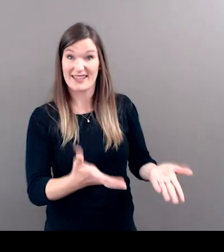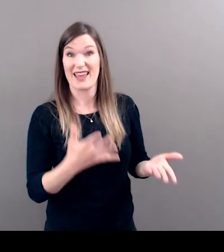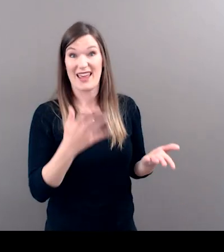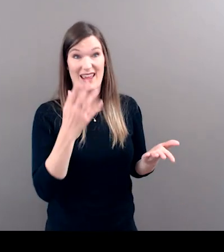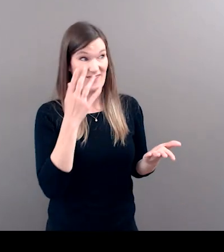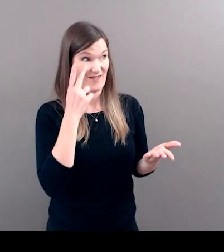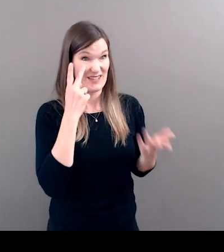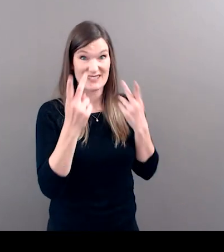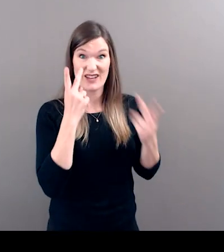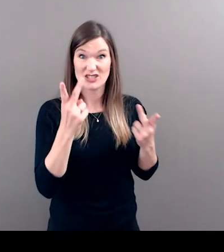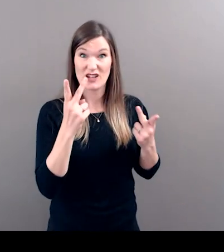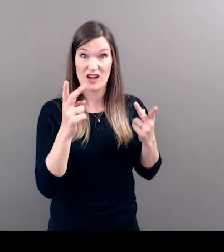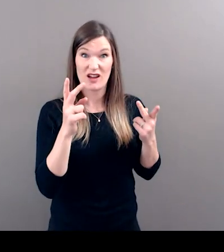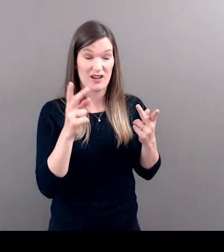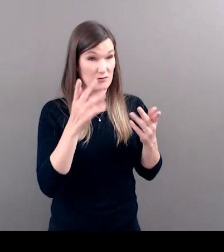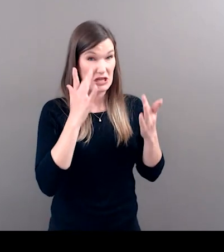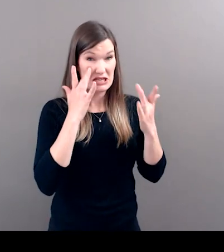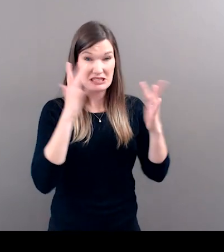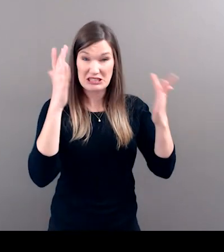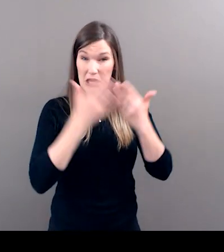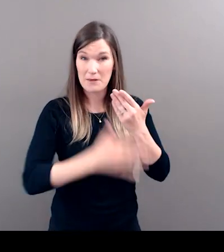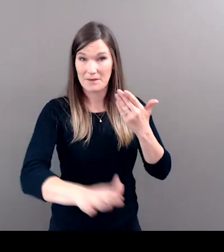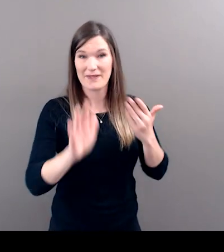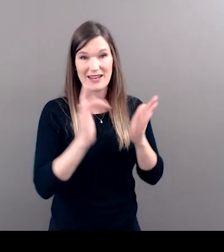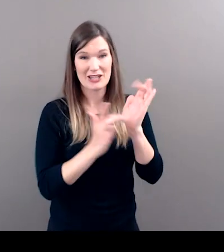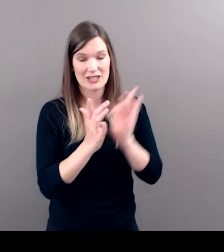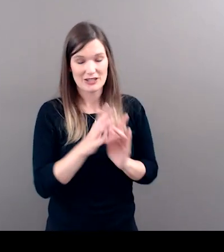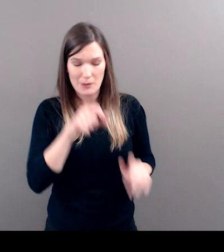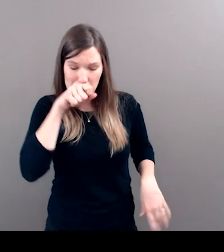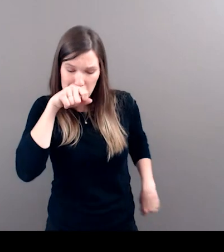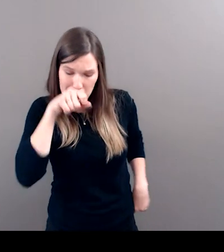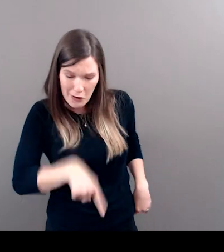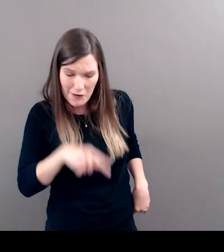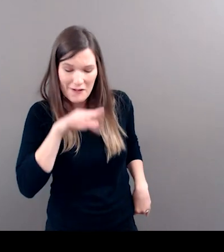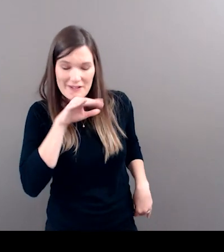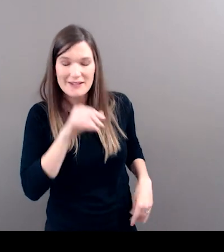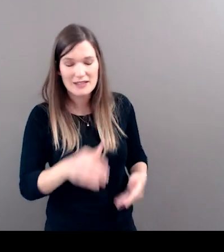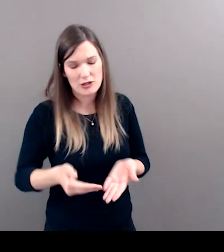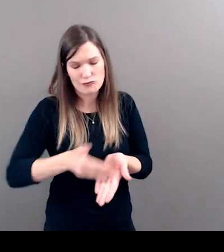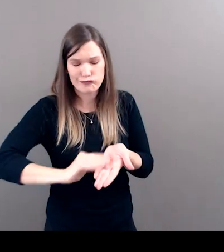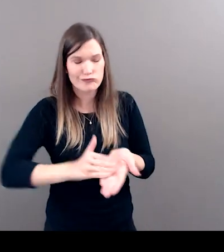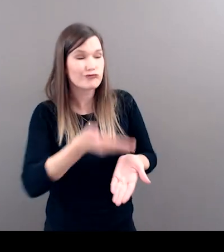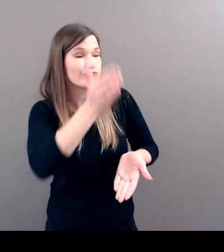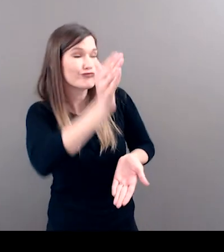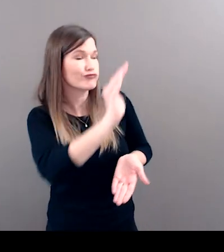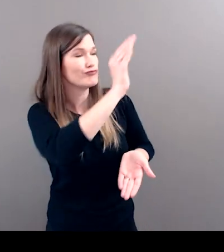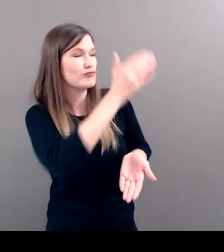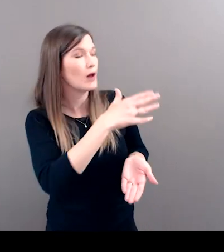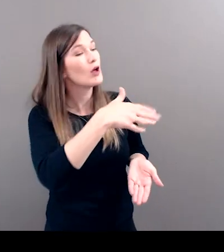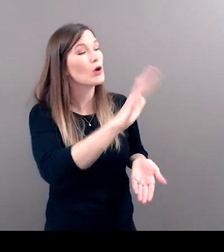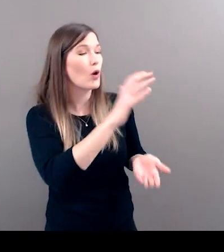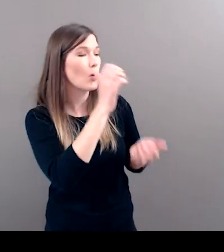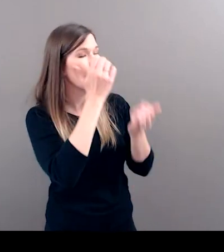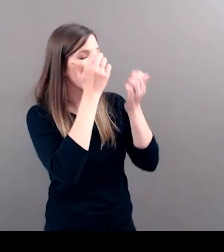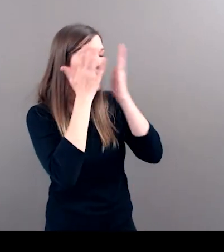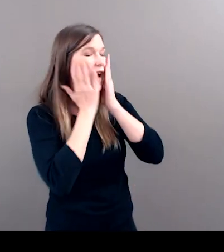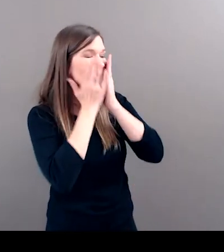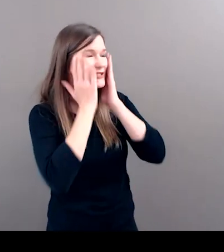made mud, put it in his eyes, and the brother can see. He says, I'm going to go wash my face in this mud, then I'm going to come back and get you for spitting in my eye.